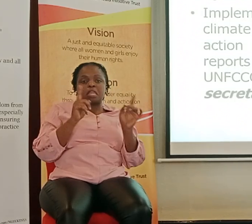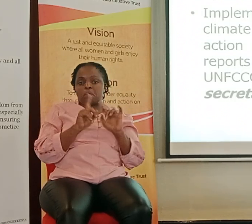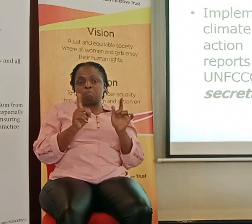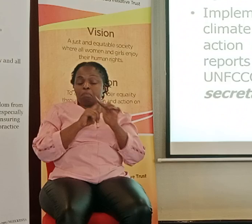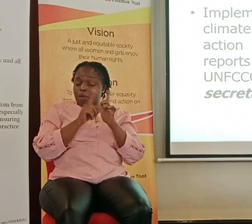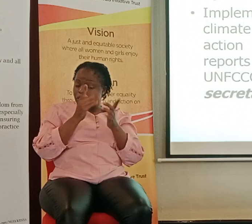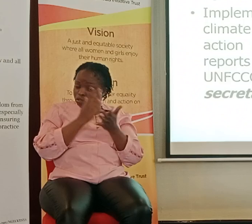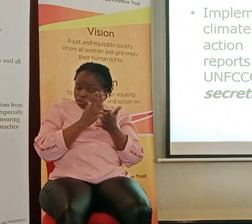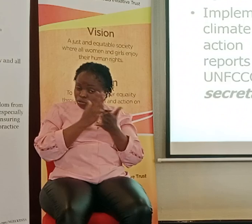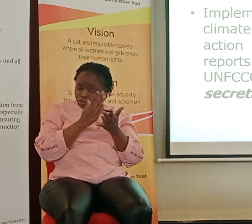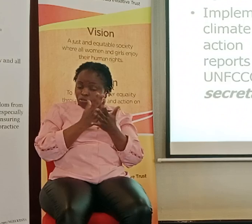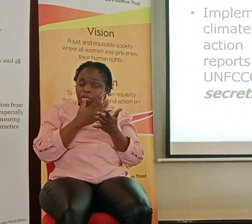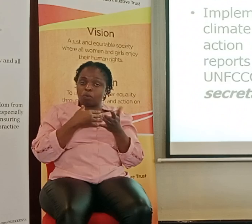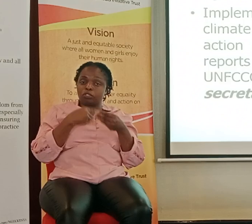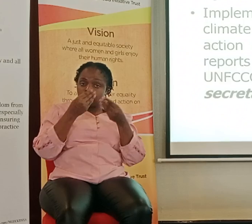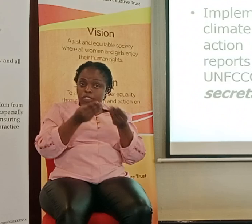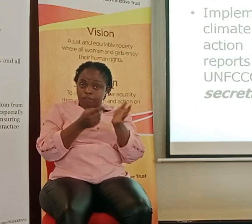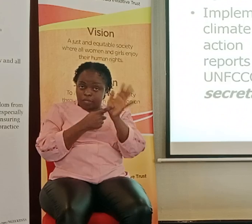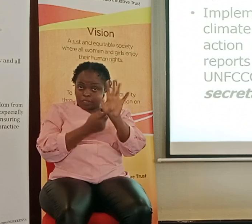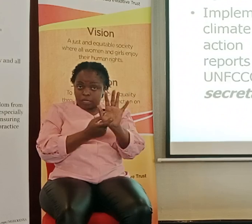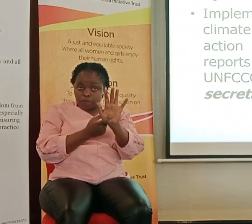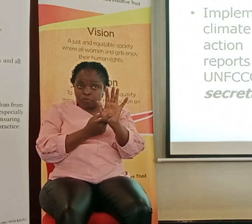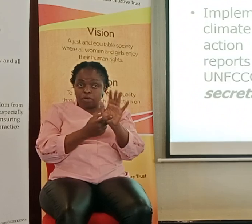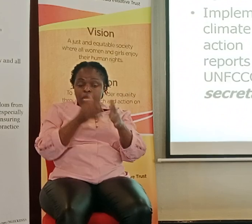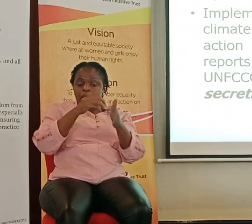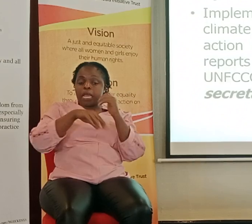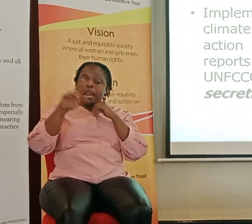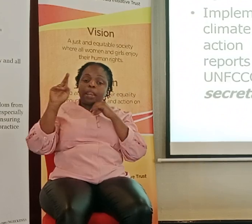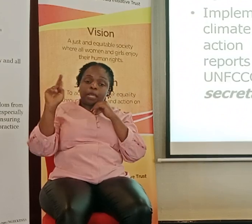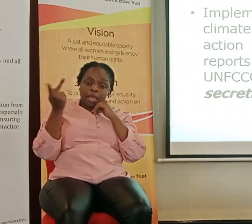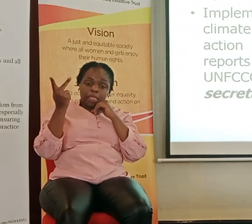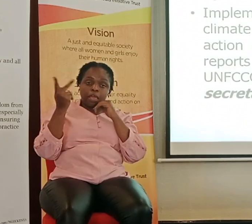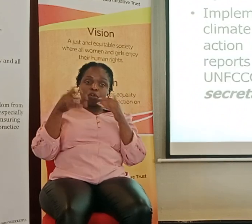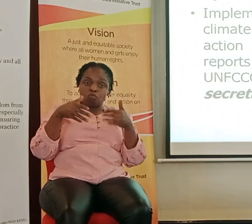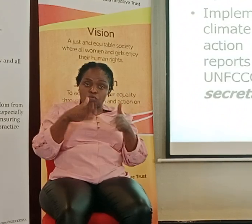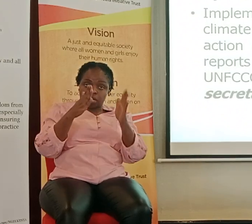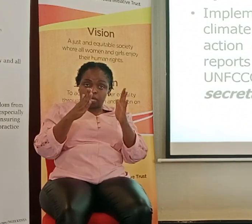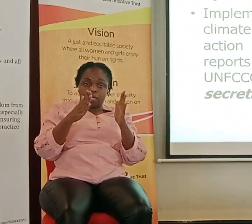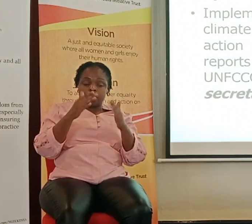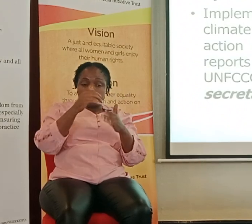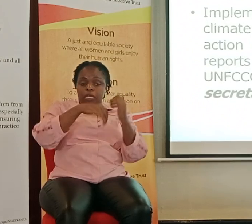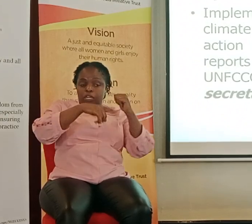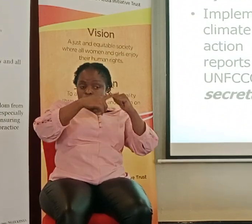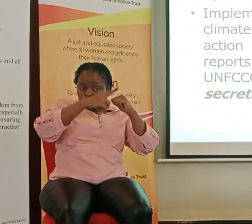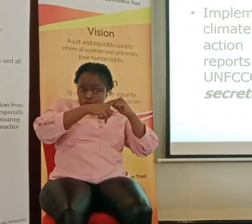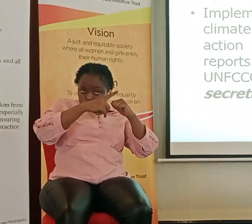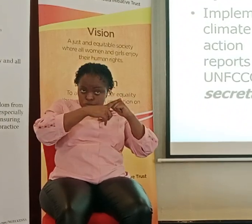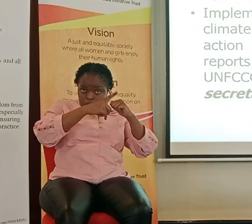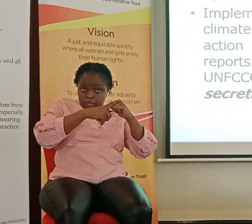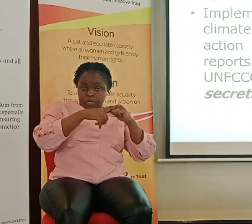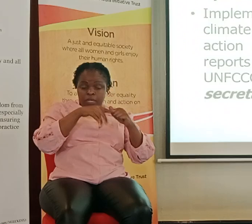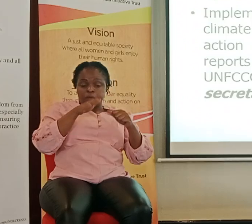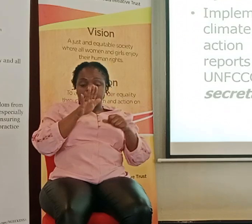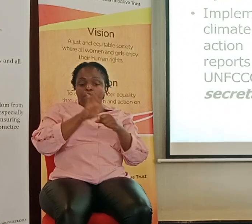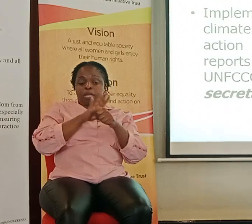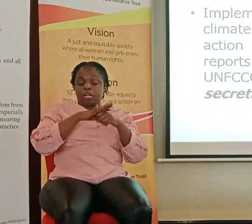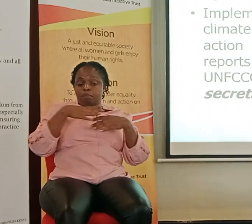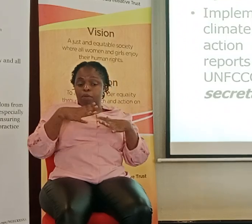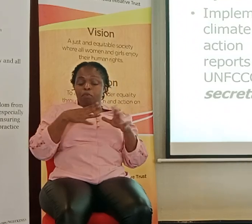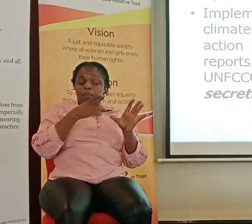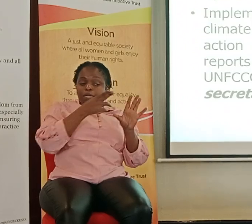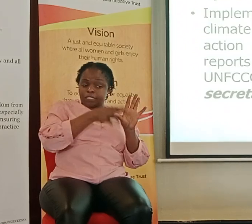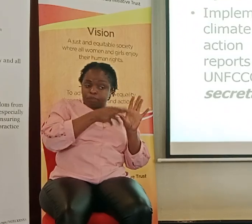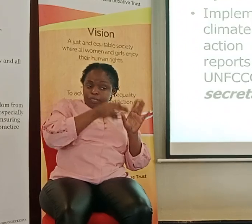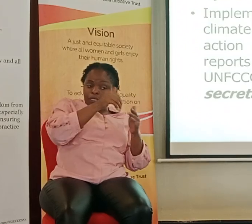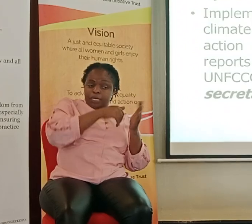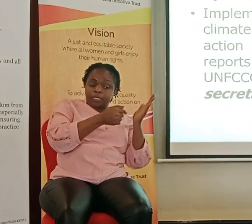just give the example in our Kenyan context. Means that in June, many of us who participated in the